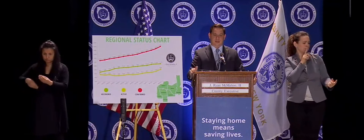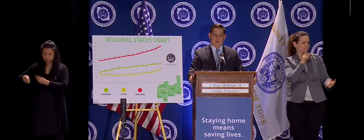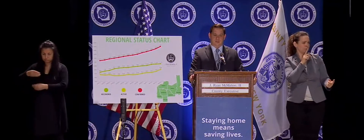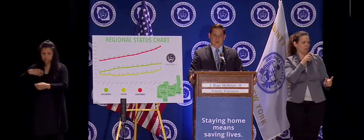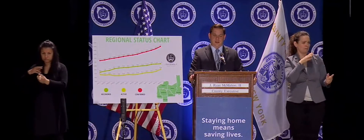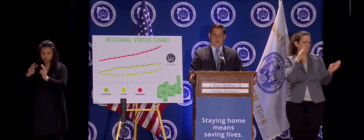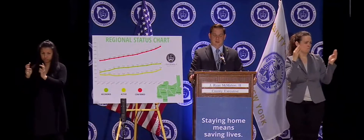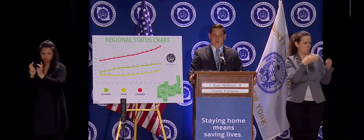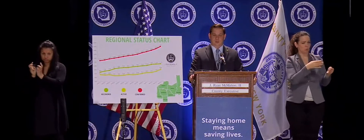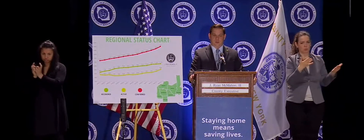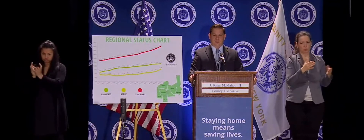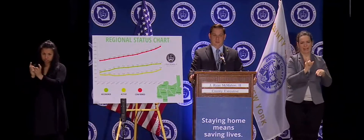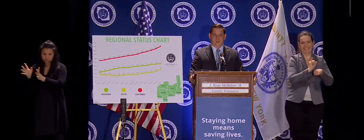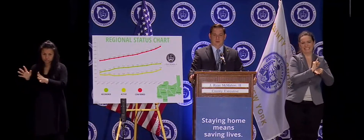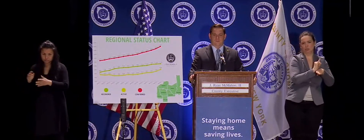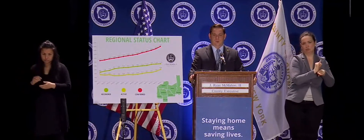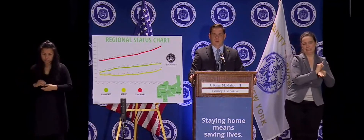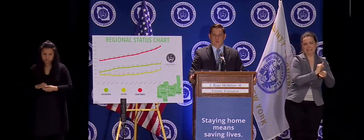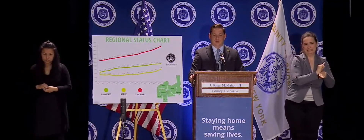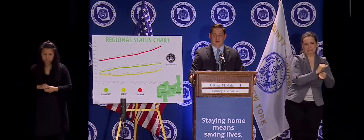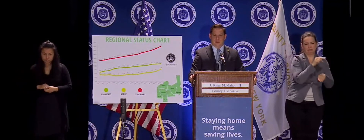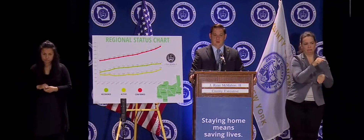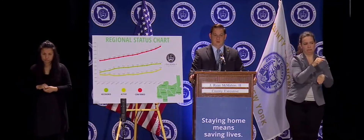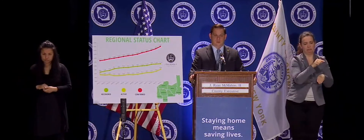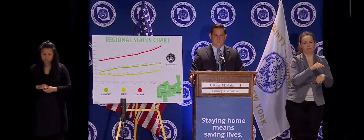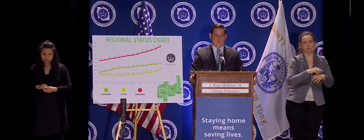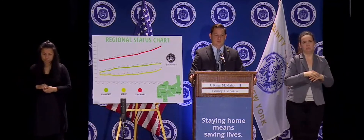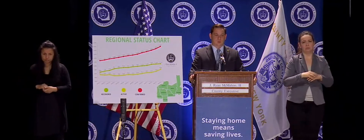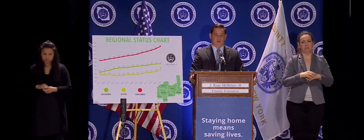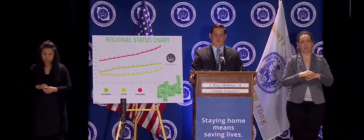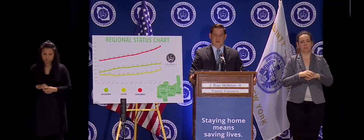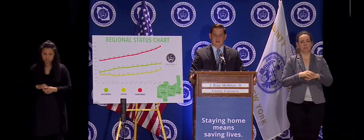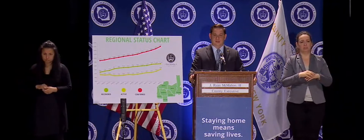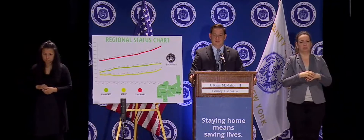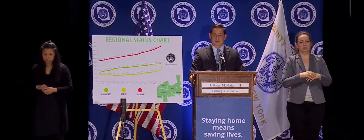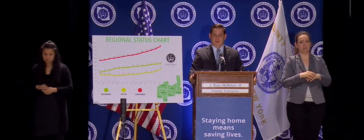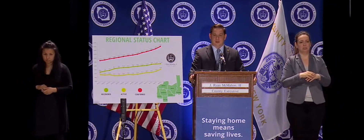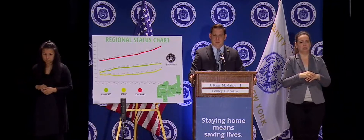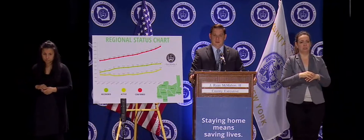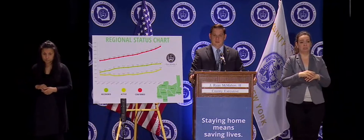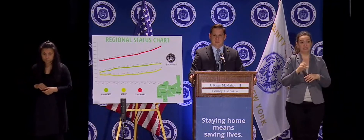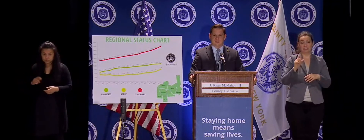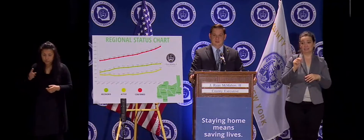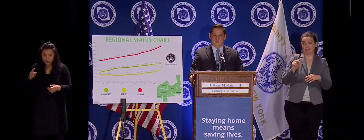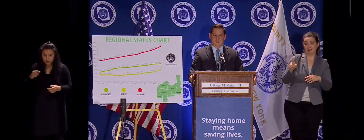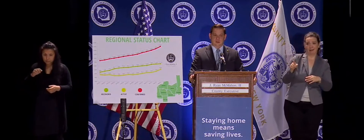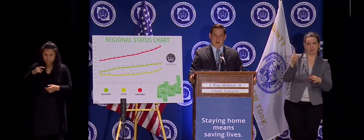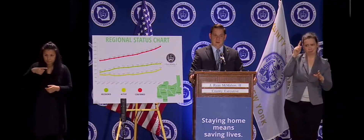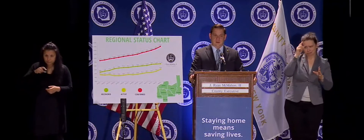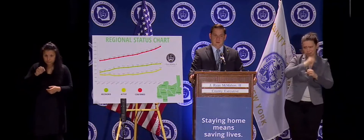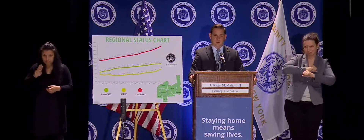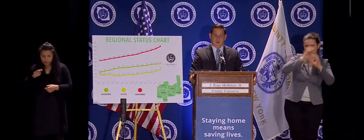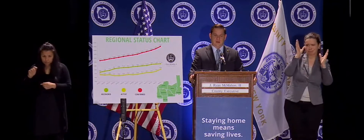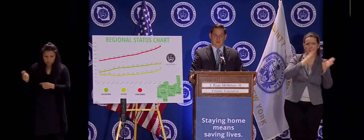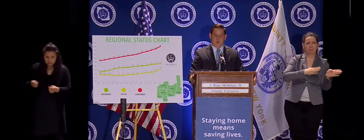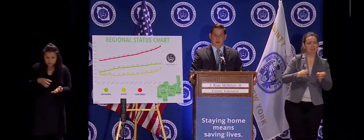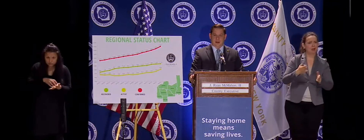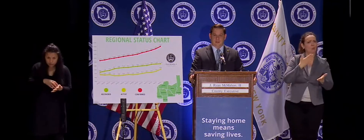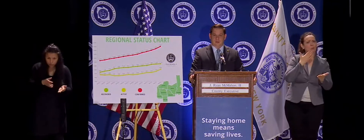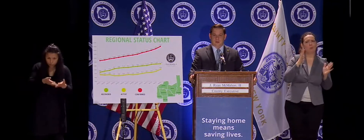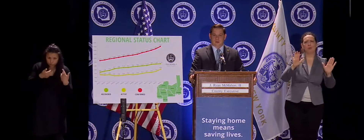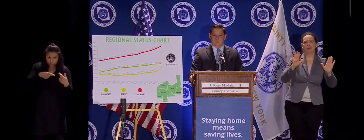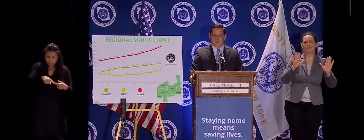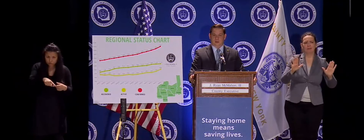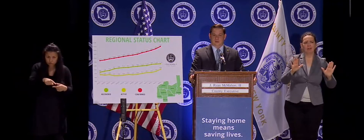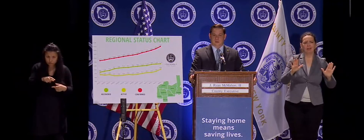specifically on Dan's plan. He's got a good plan, but whether that goes into what phase, that's a decision that we'll have input